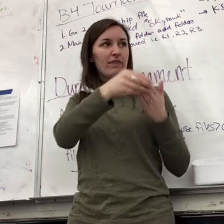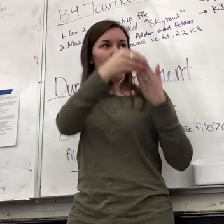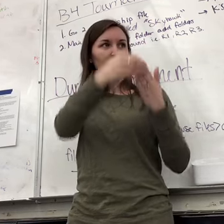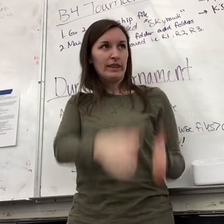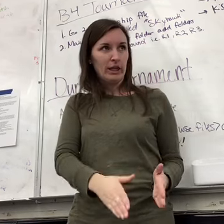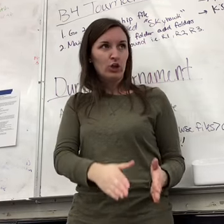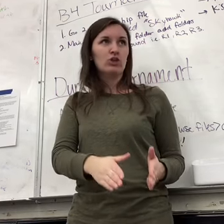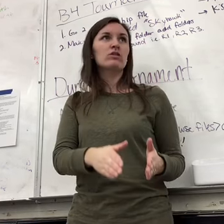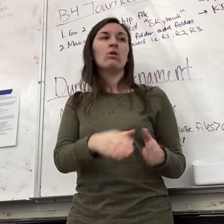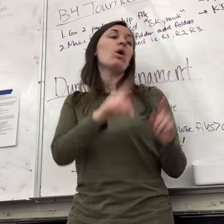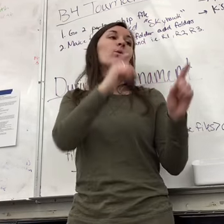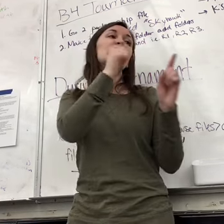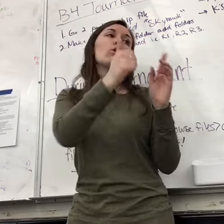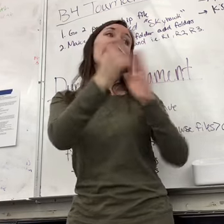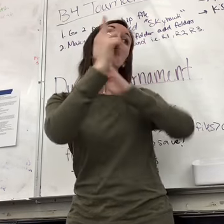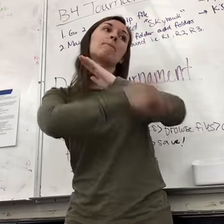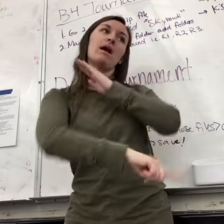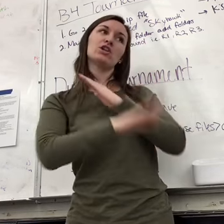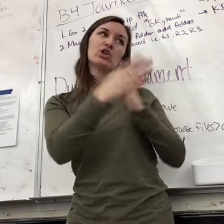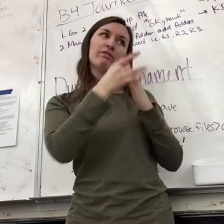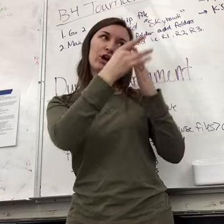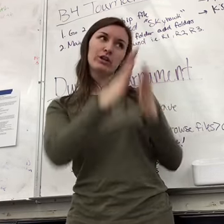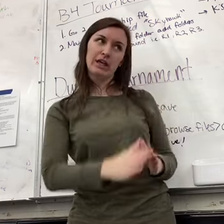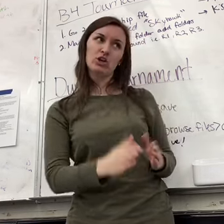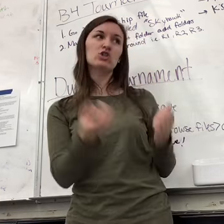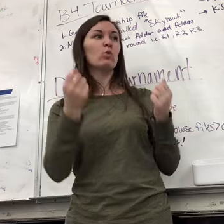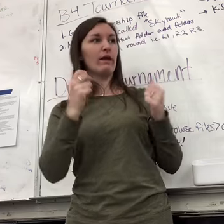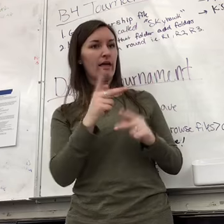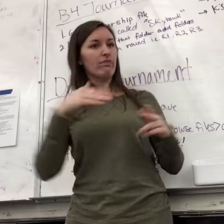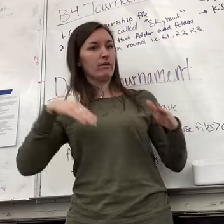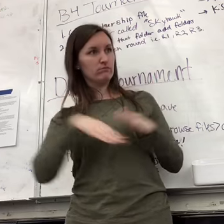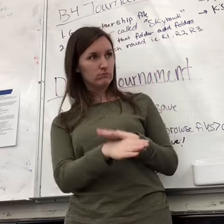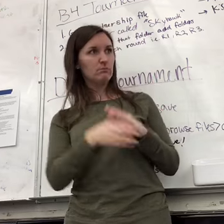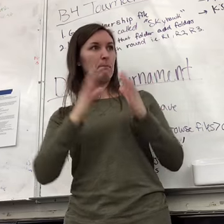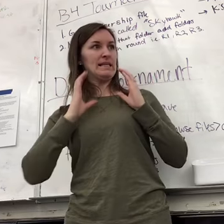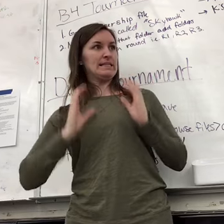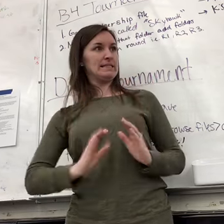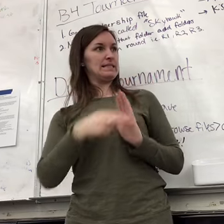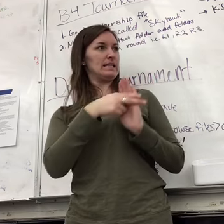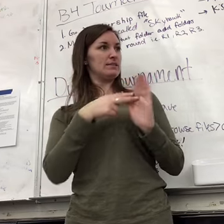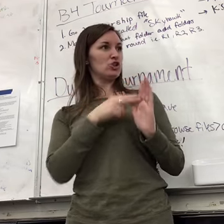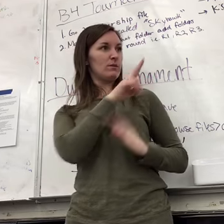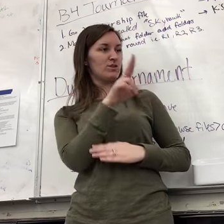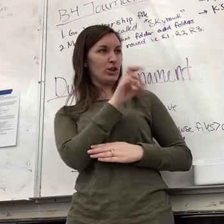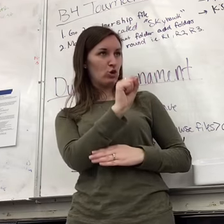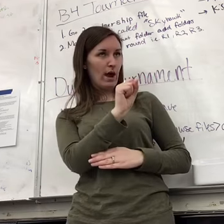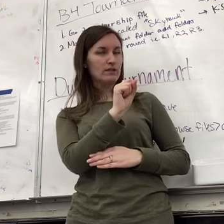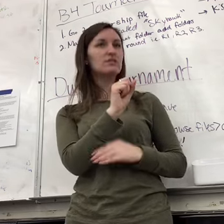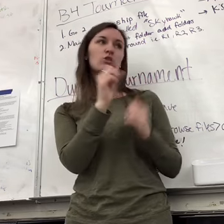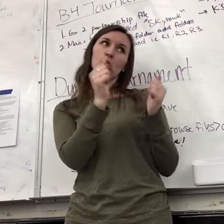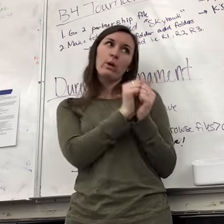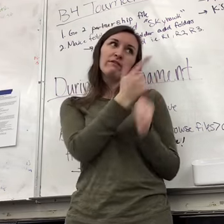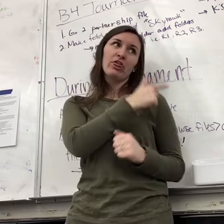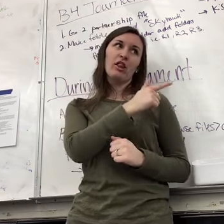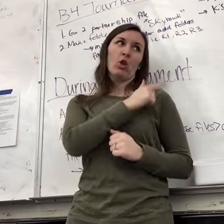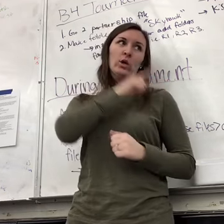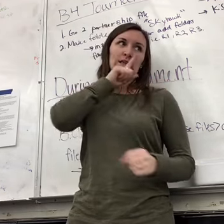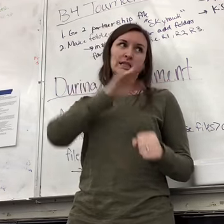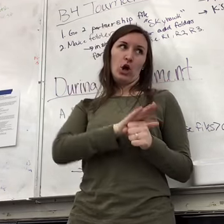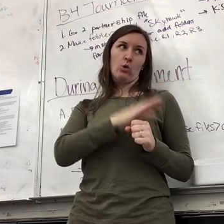allow them back into the United States very quickly, and you can apply for citizenship with that loyalty oath. I would say it's because we weren't